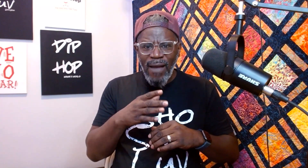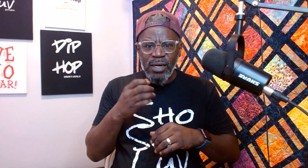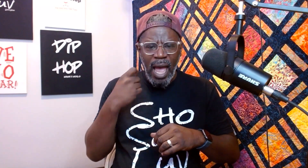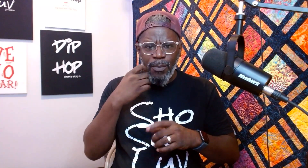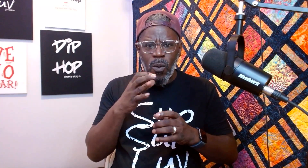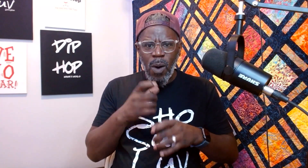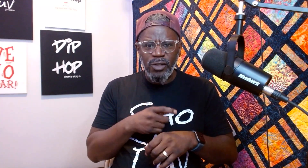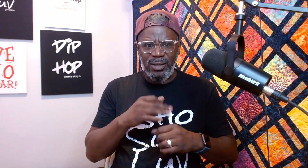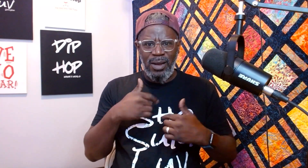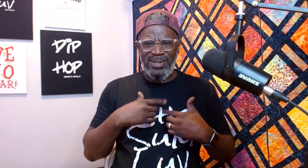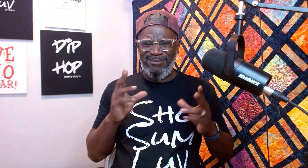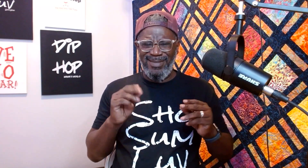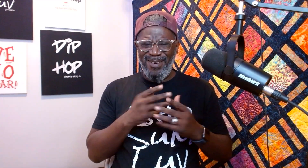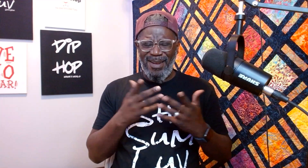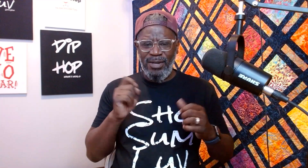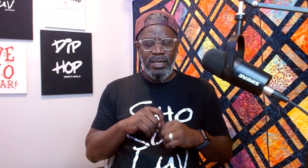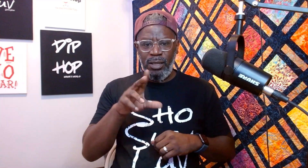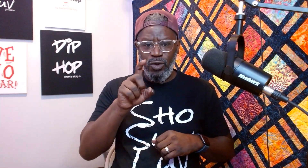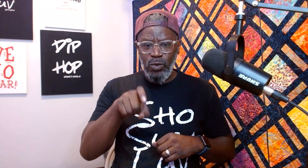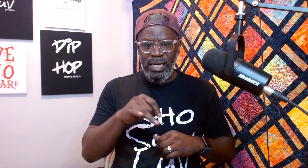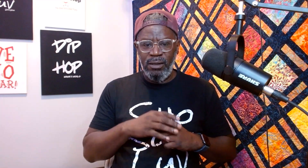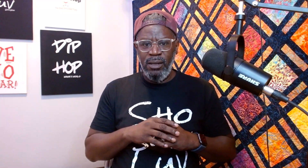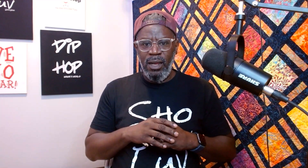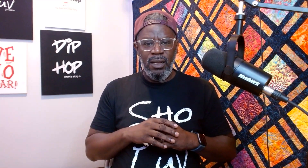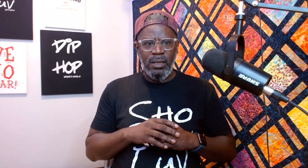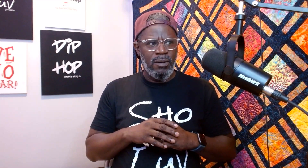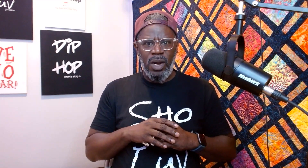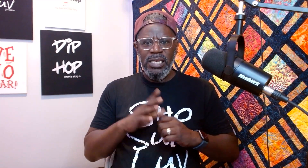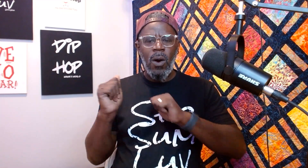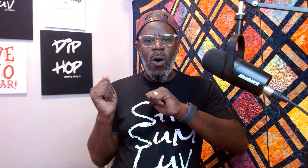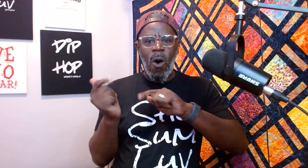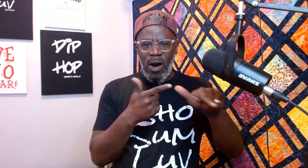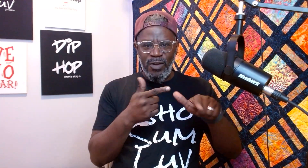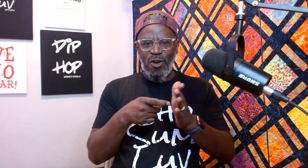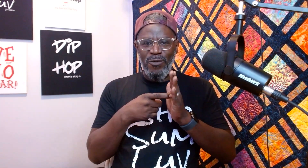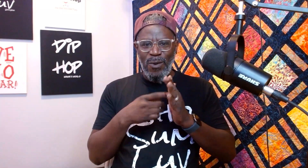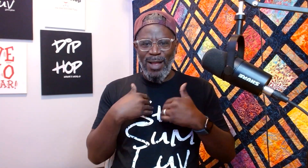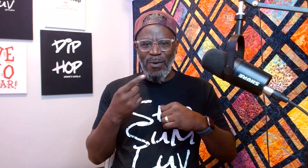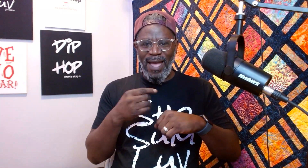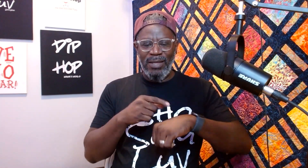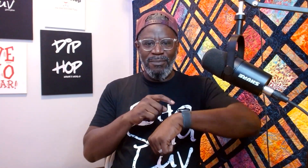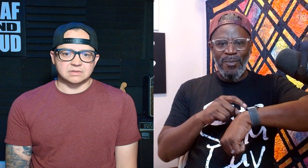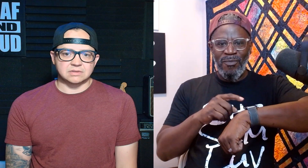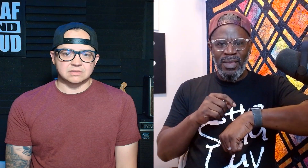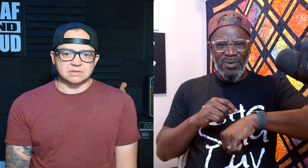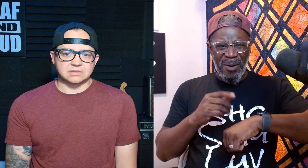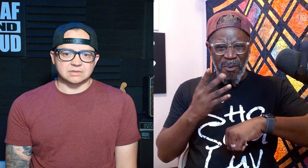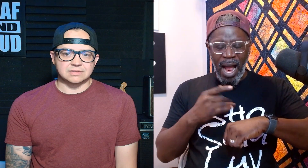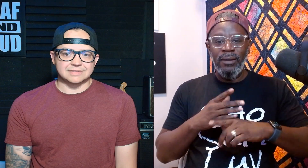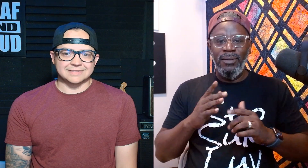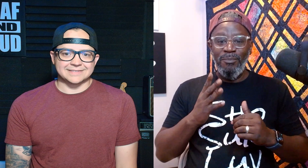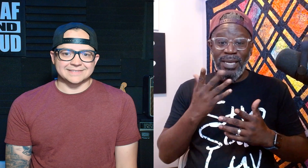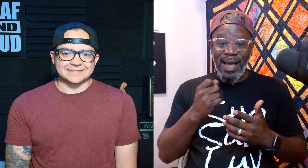you have an Apple Watch? And I was like, no, I don't need it. He said, you need it. I said, well, all of us are required to have it. I was